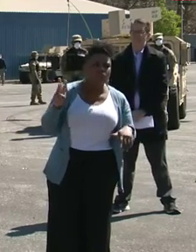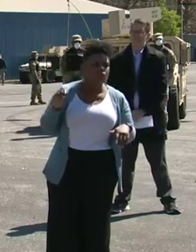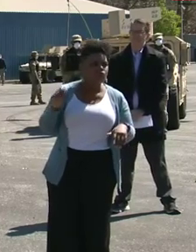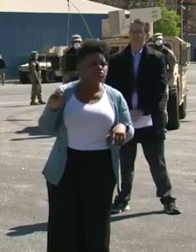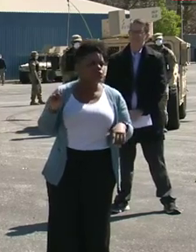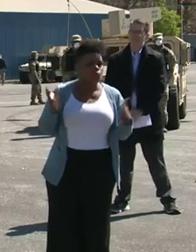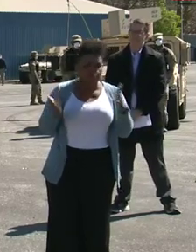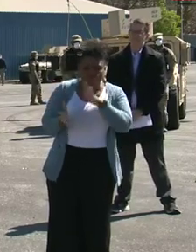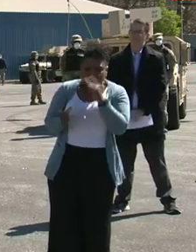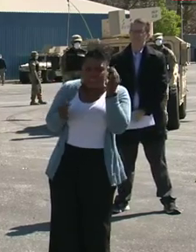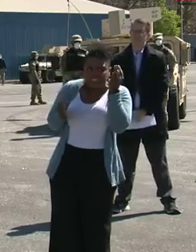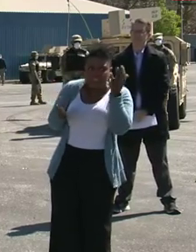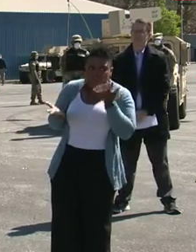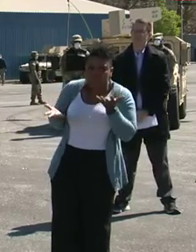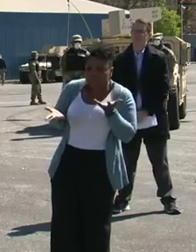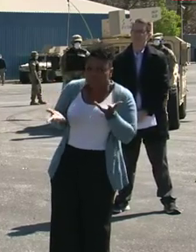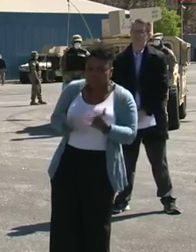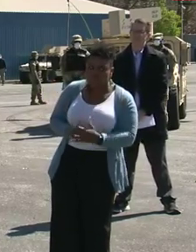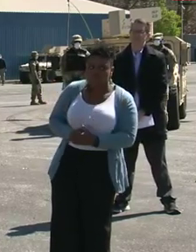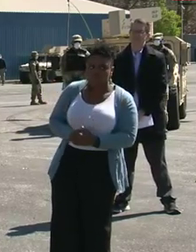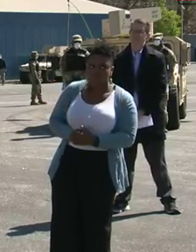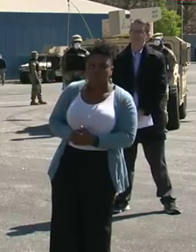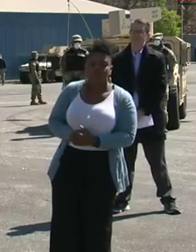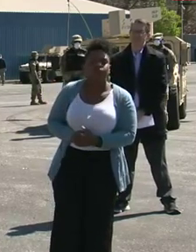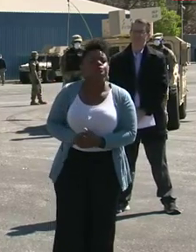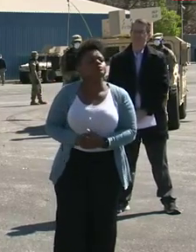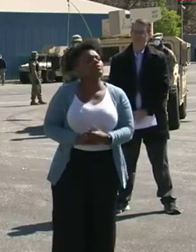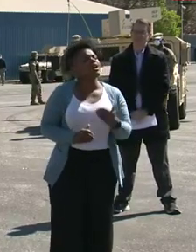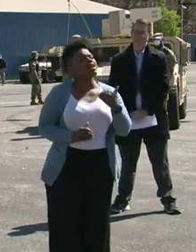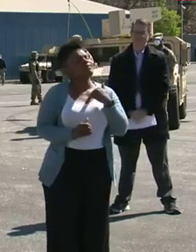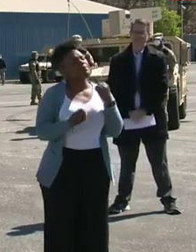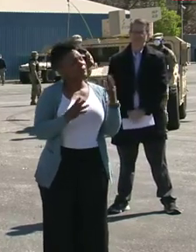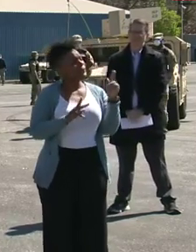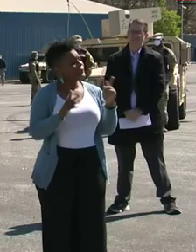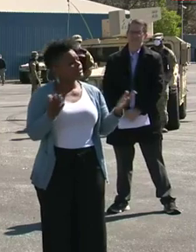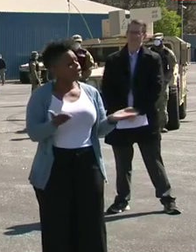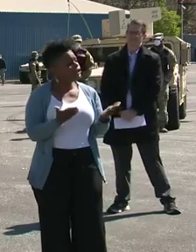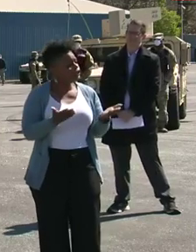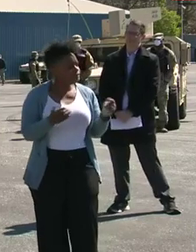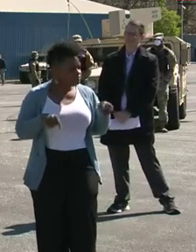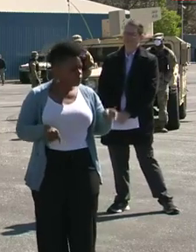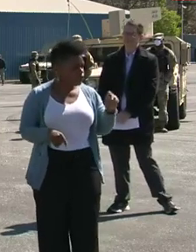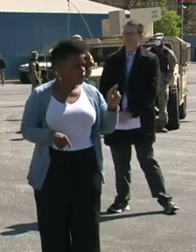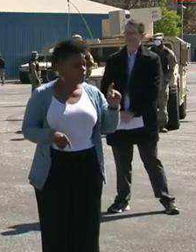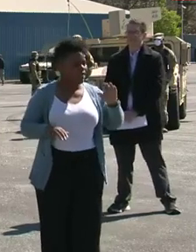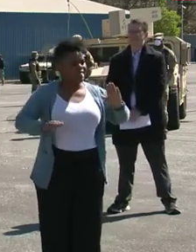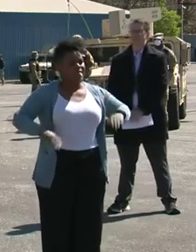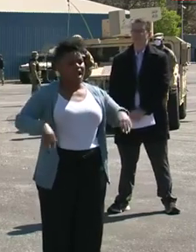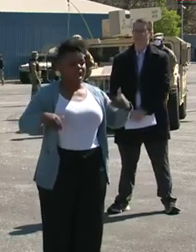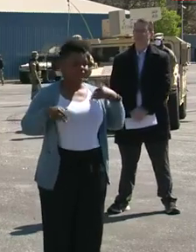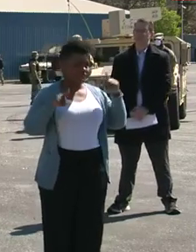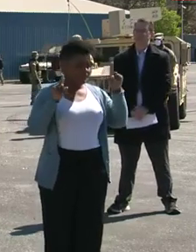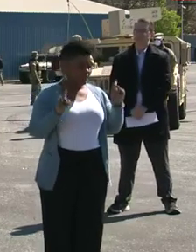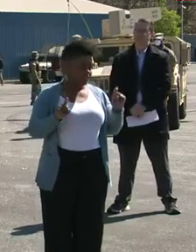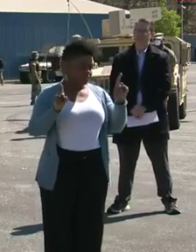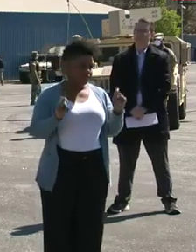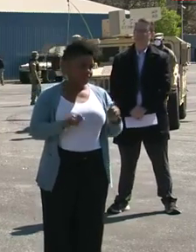My thoughts is that there are a number of people here in the ward that have not got tested and don't know where to go for